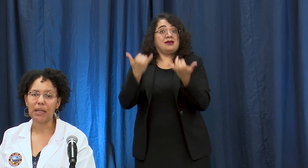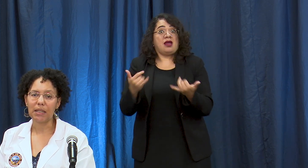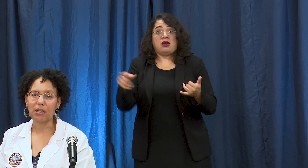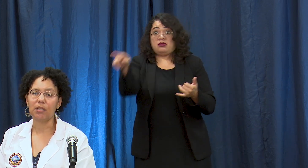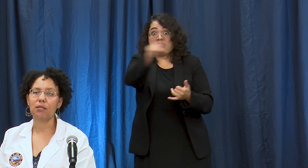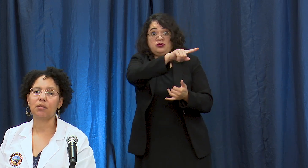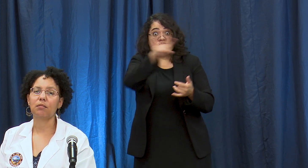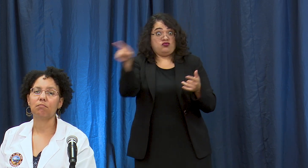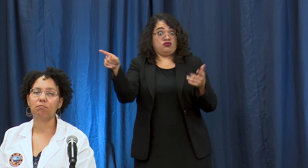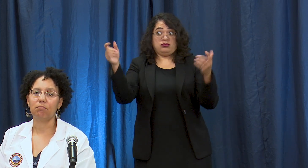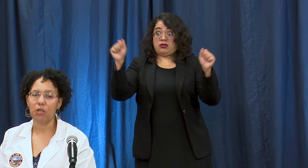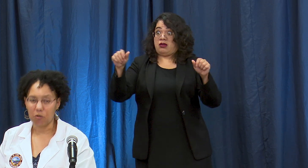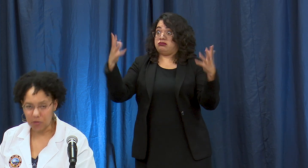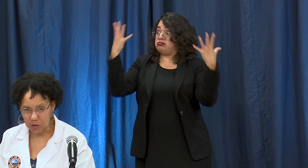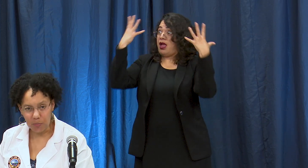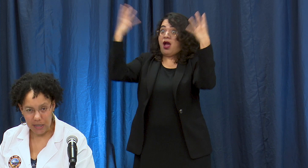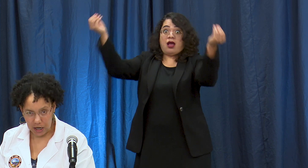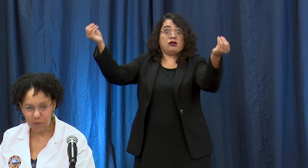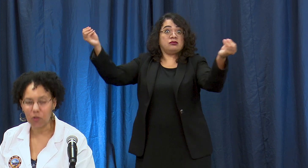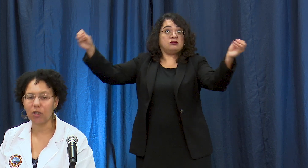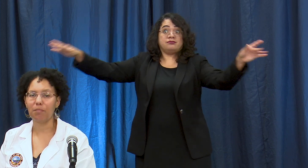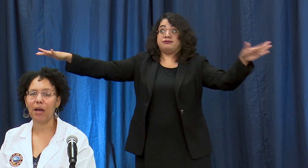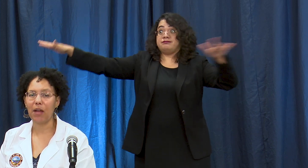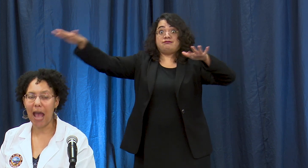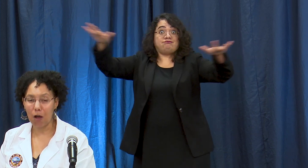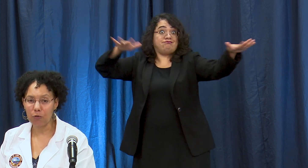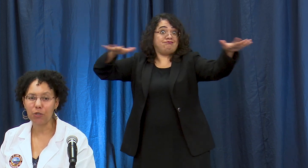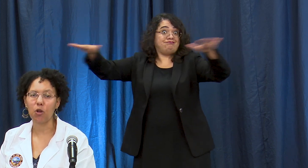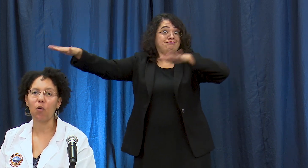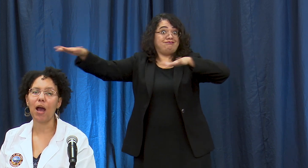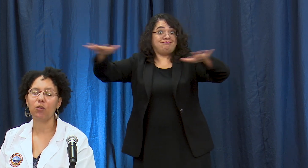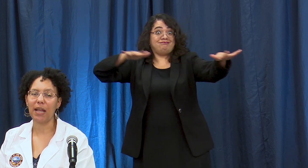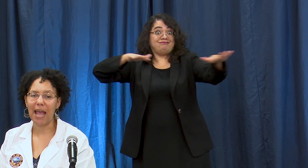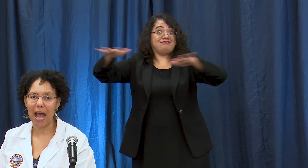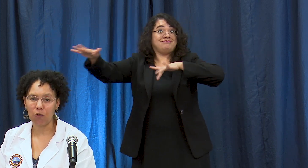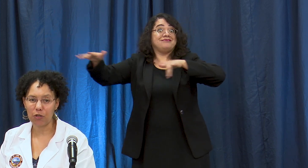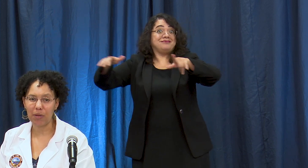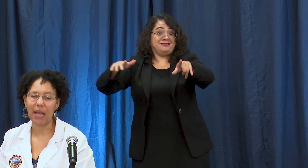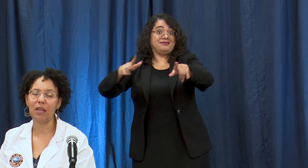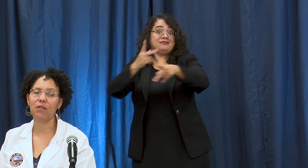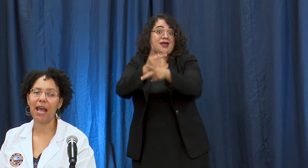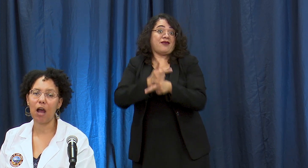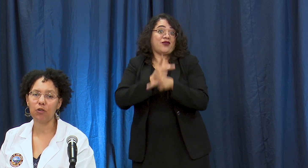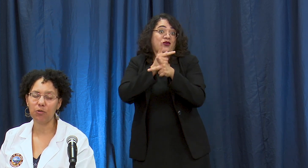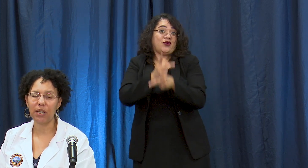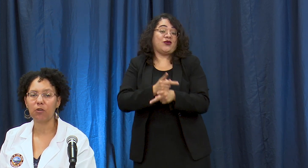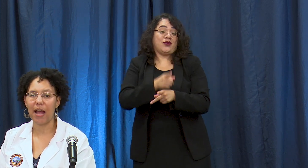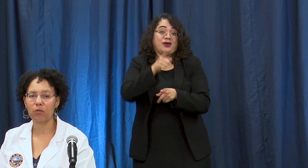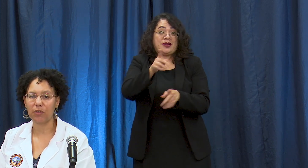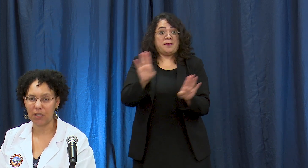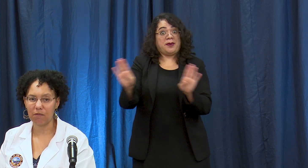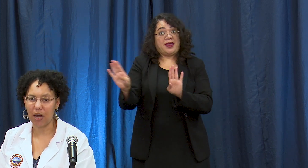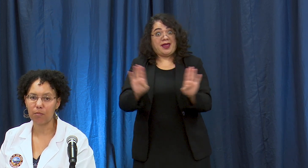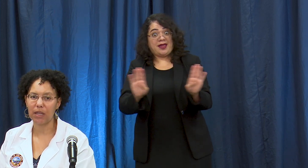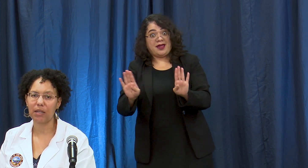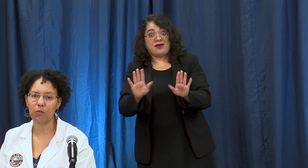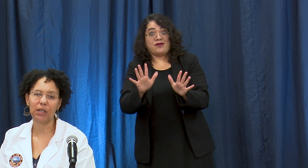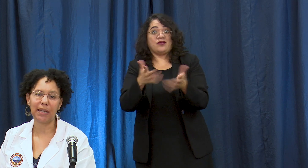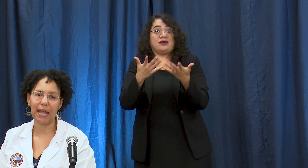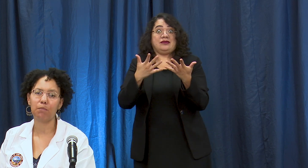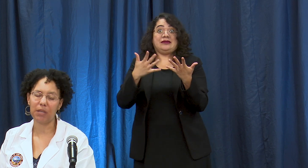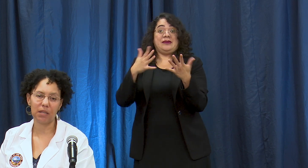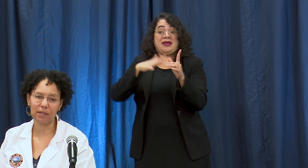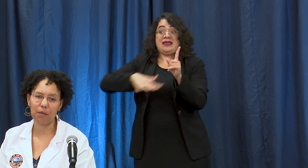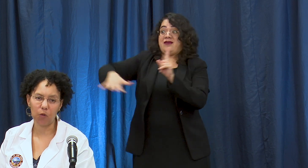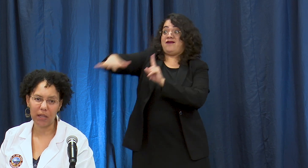open. Doesn't, still be careful about how you go out and how you behave and how you interact with the environment. It